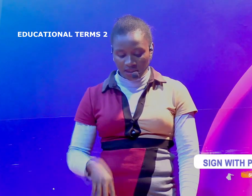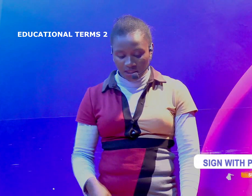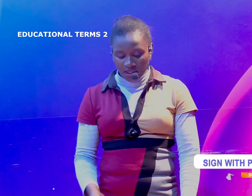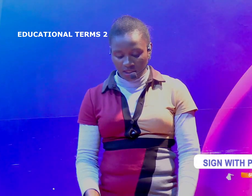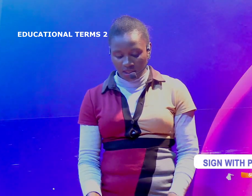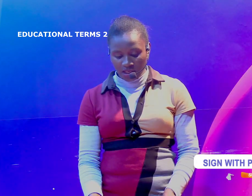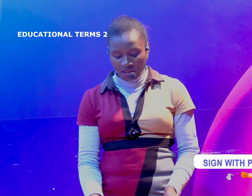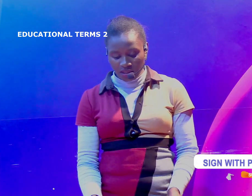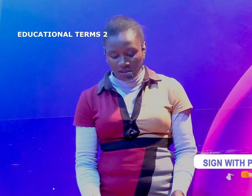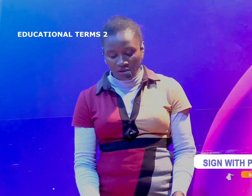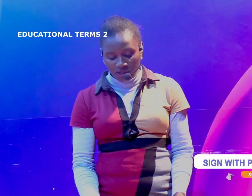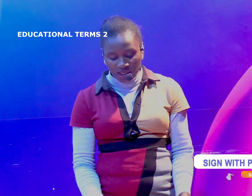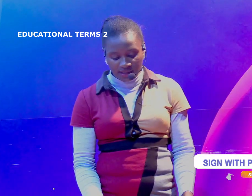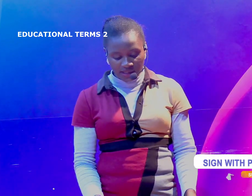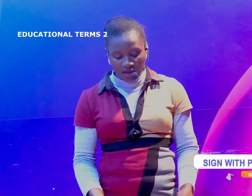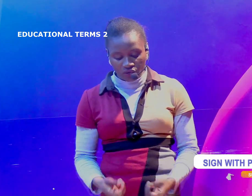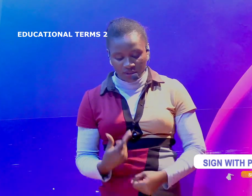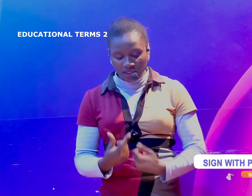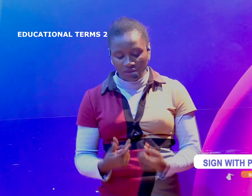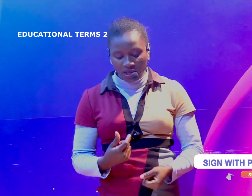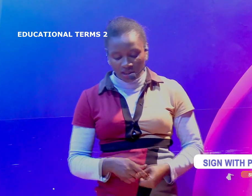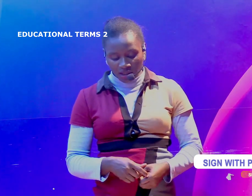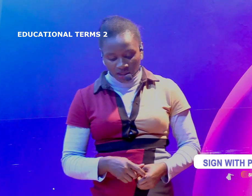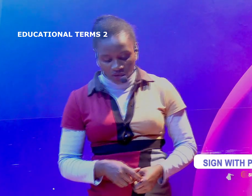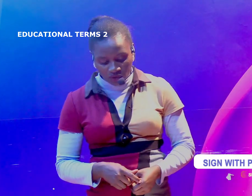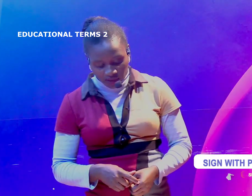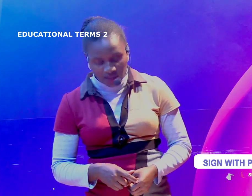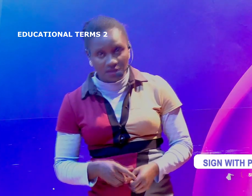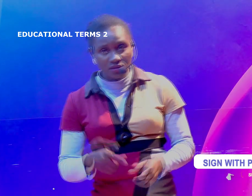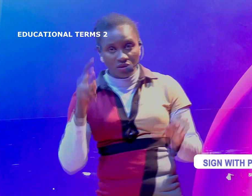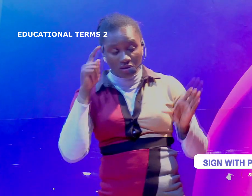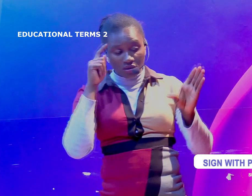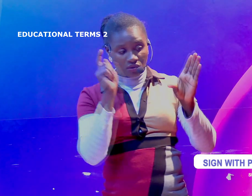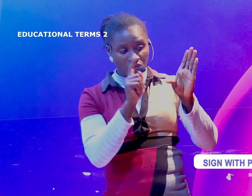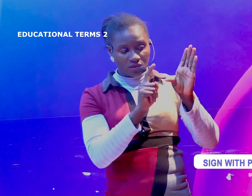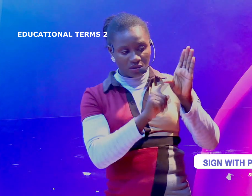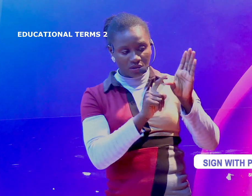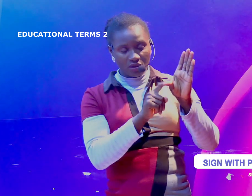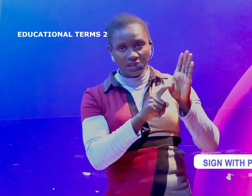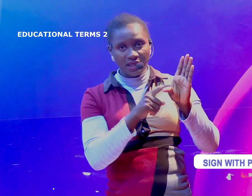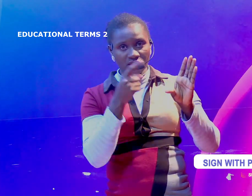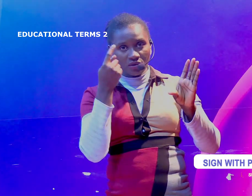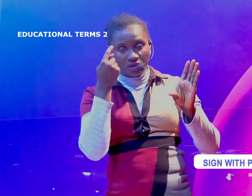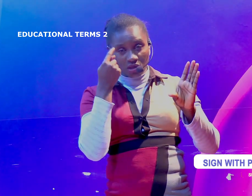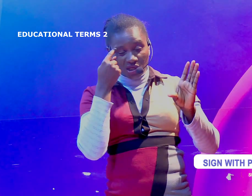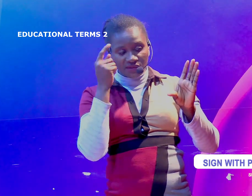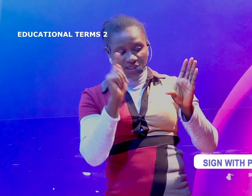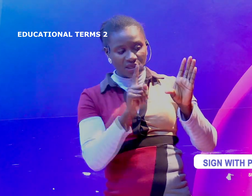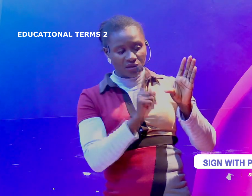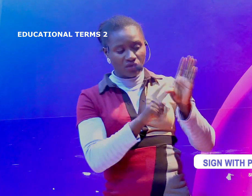And then recognize. How do we send the word recognize? So you recognize. So you have seen and you know this